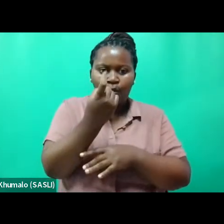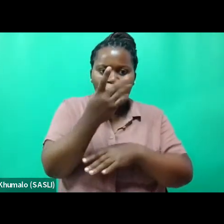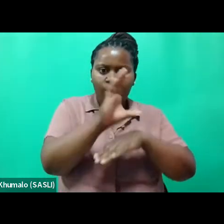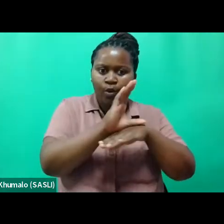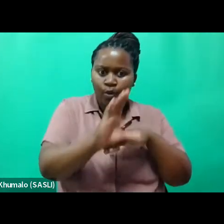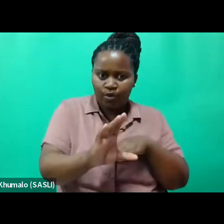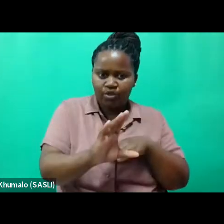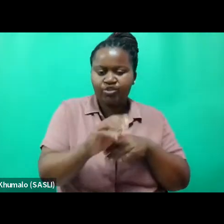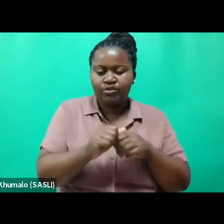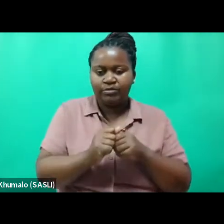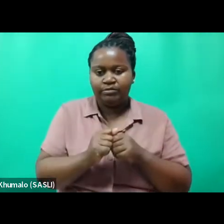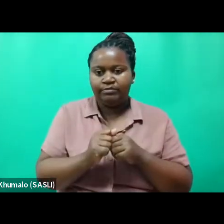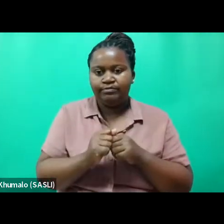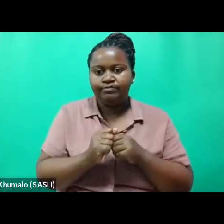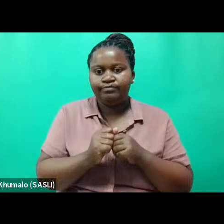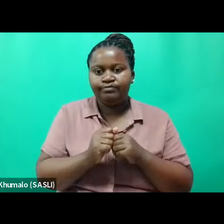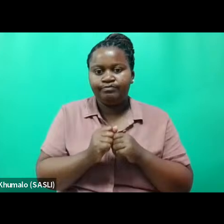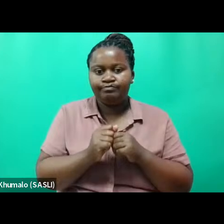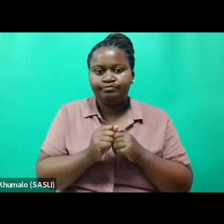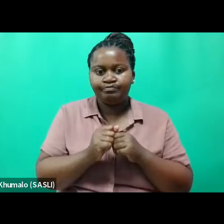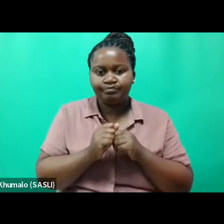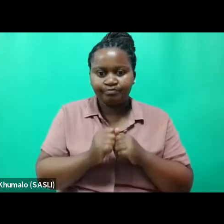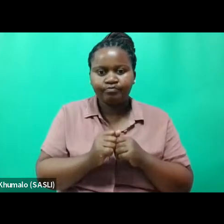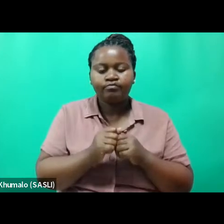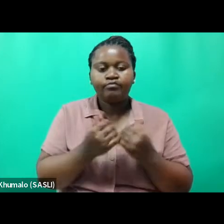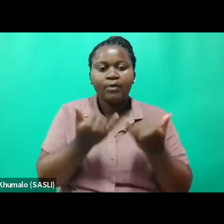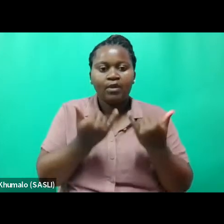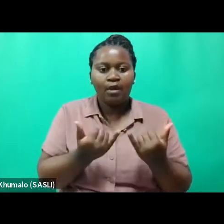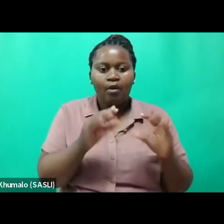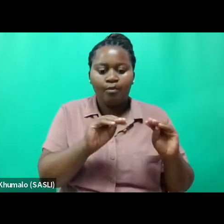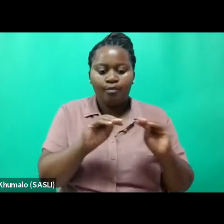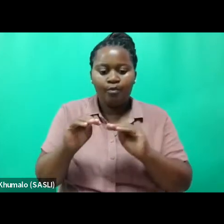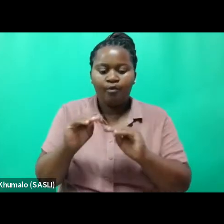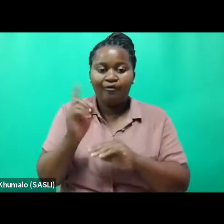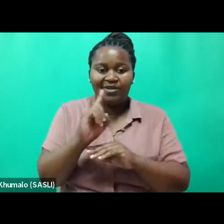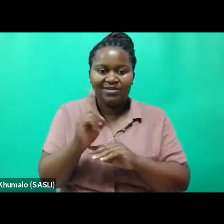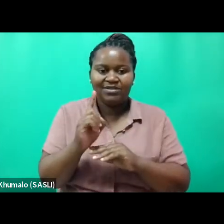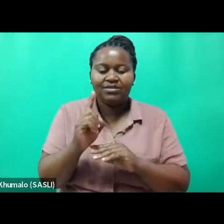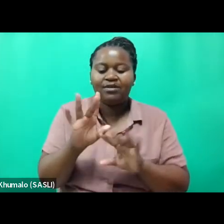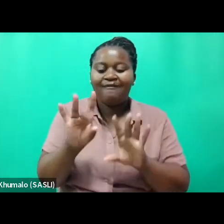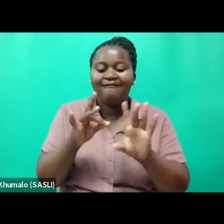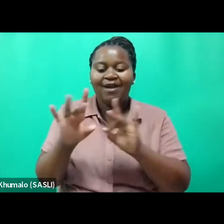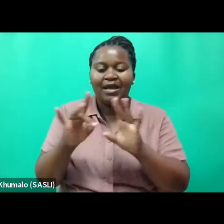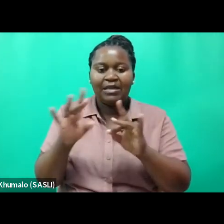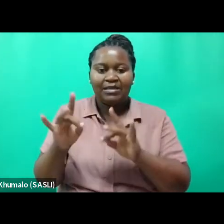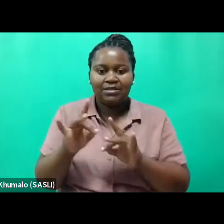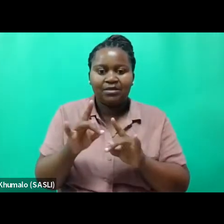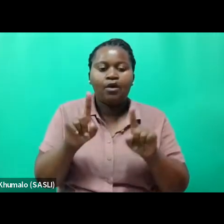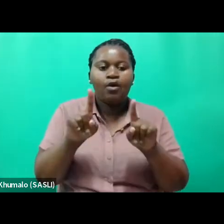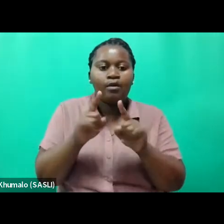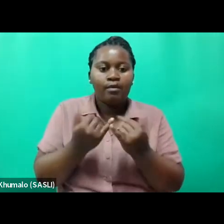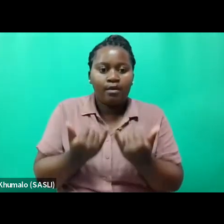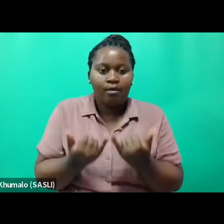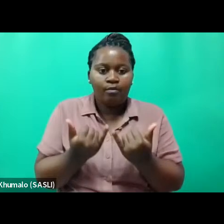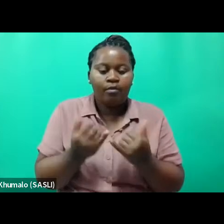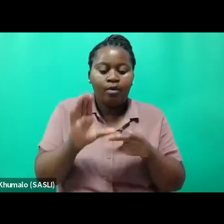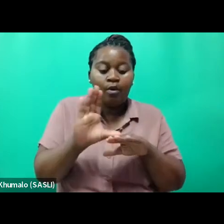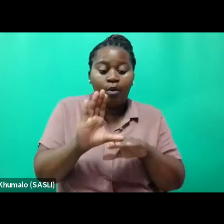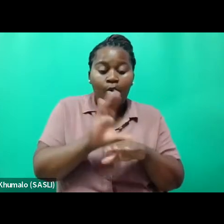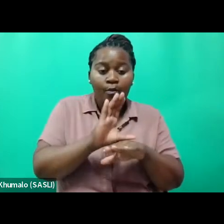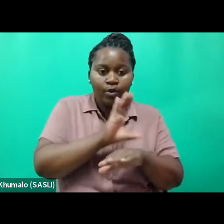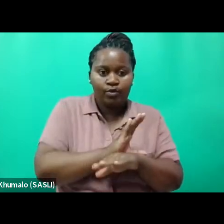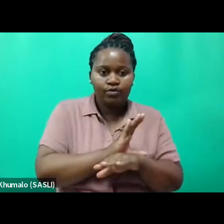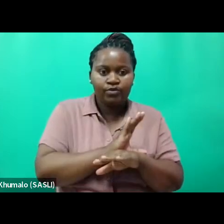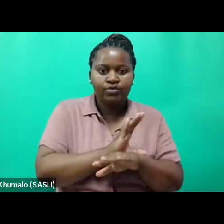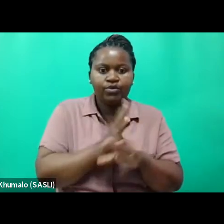Moving on to the findings, other findings, like the computers, they're very